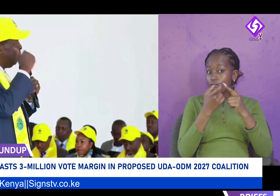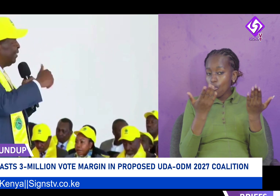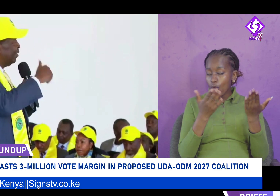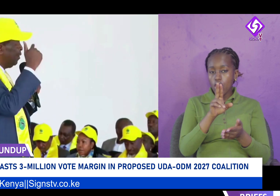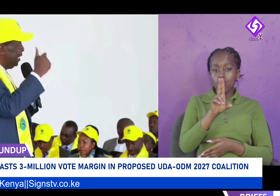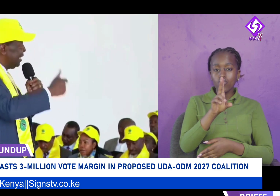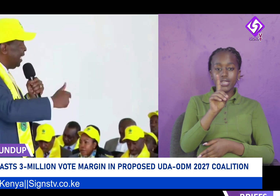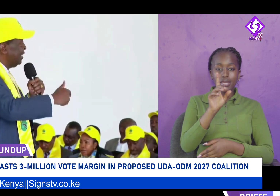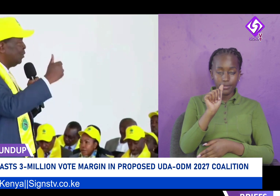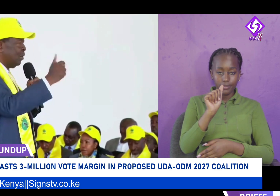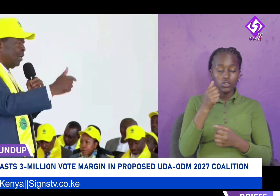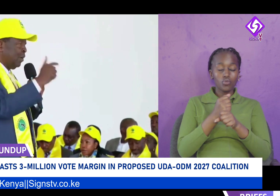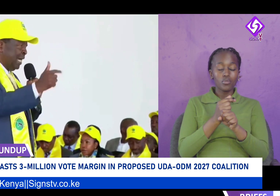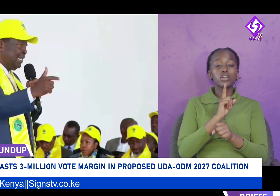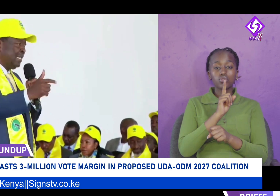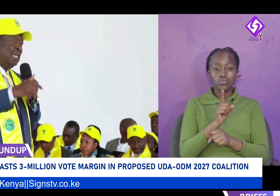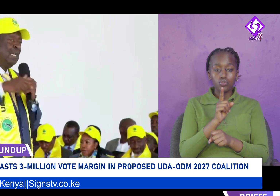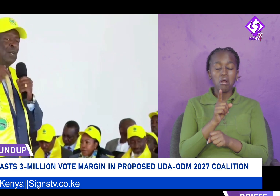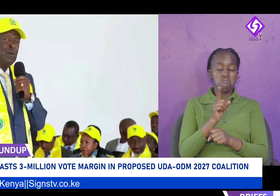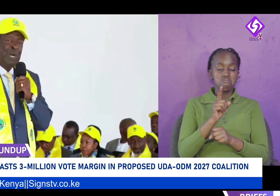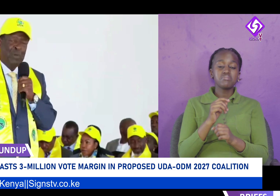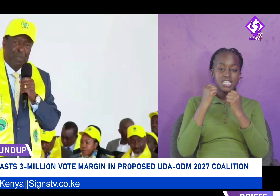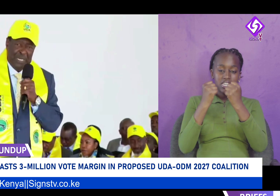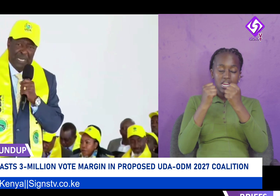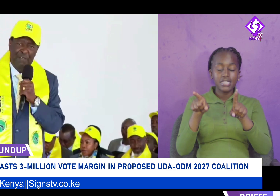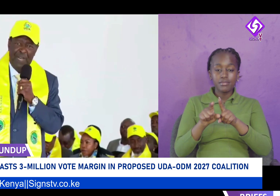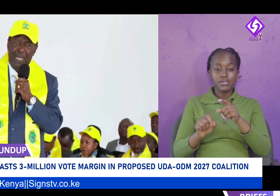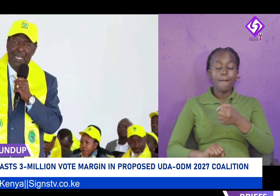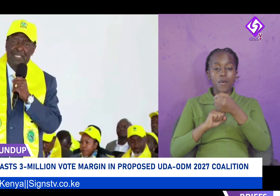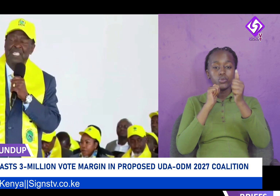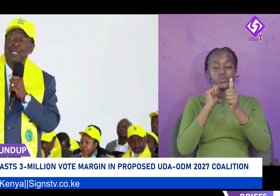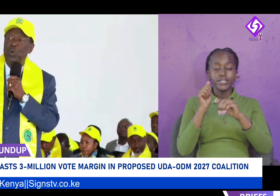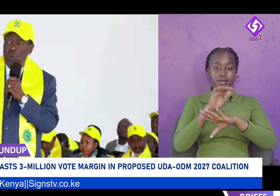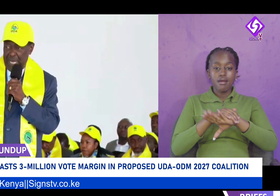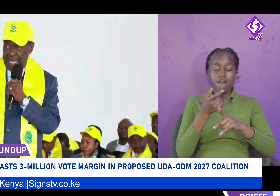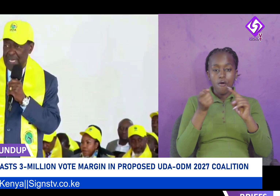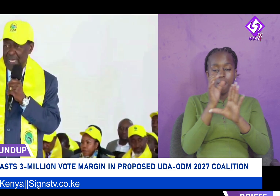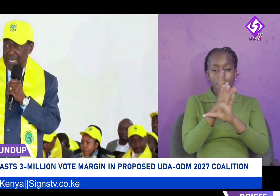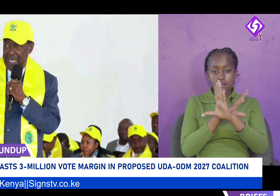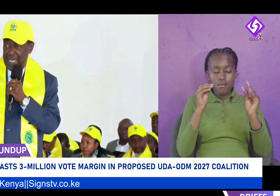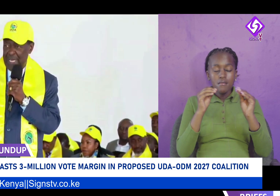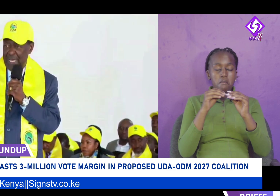ambazo tunahitaji kutoka kwa rais kwa mambo ya kimataifa zisipunguke.